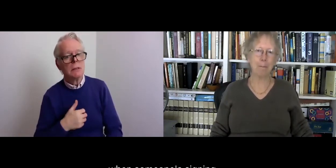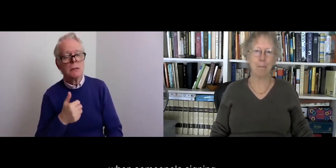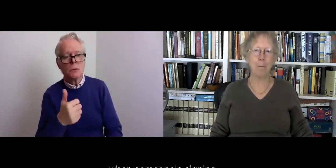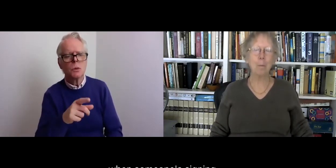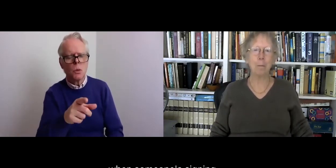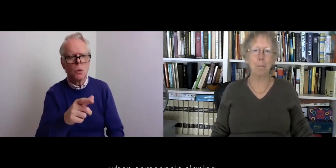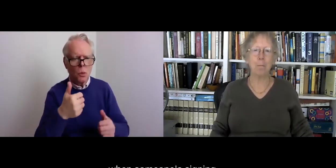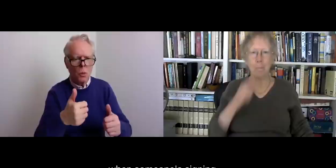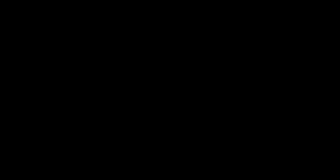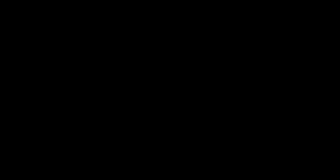signing. Really interesting.